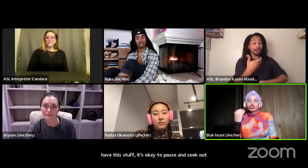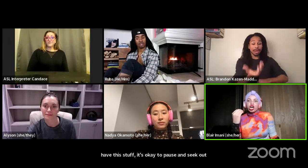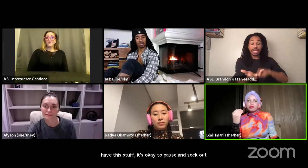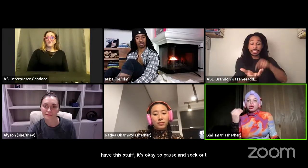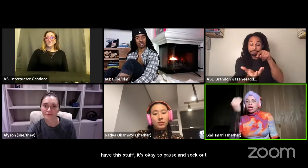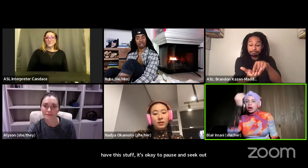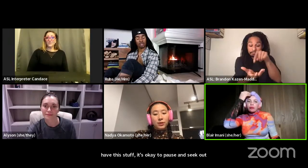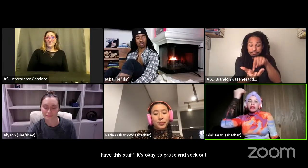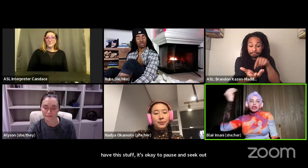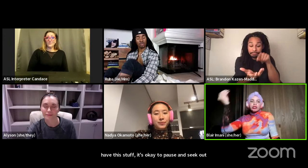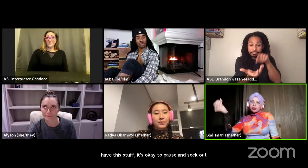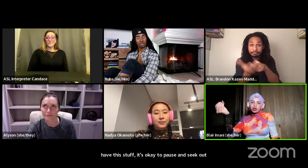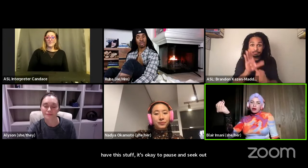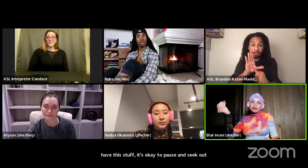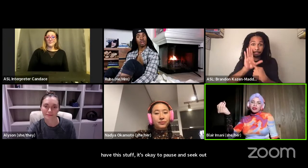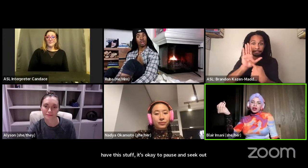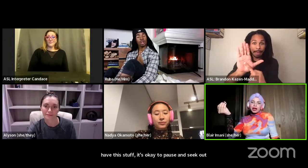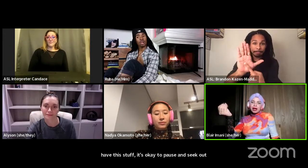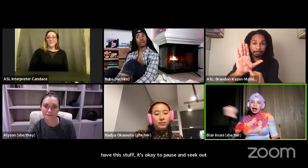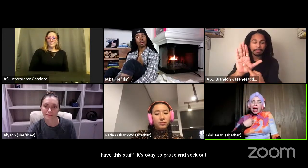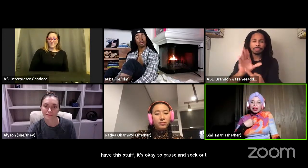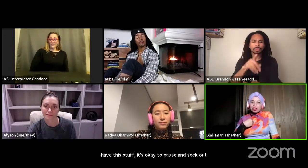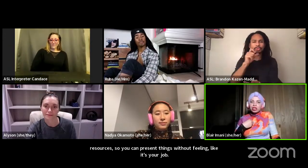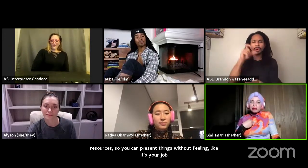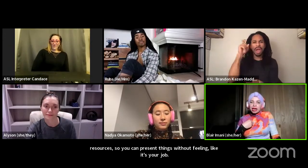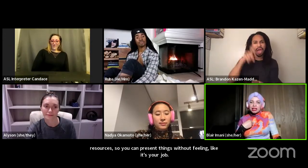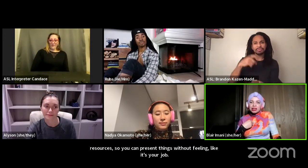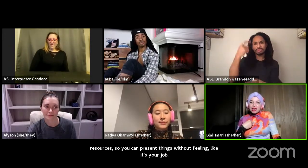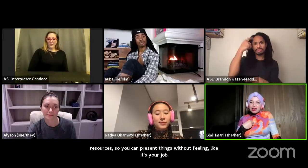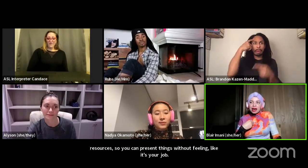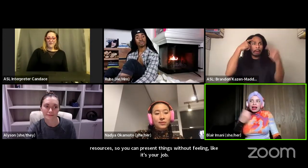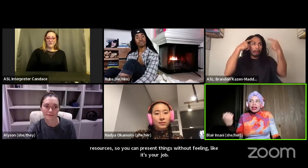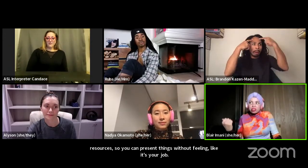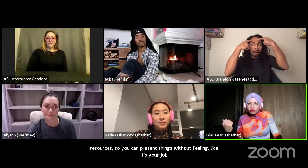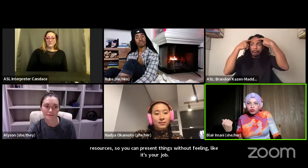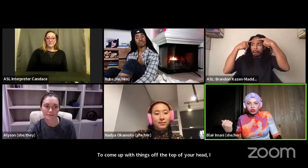like it's your job to come up with things off the top of your head. I literally